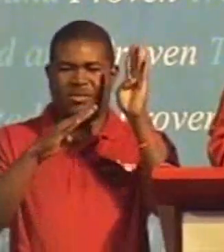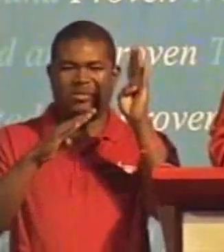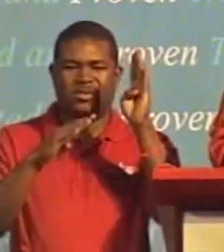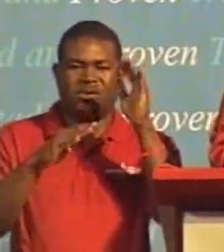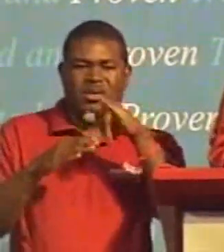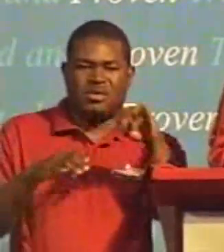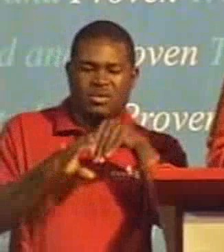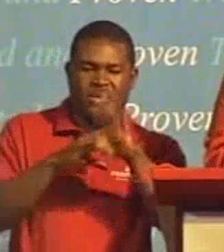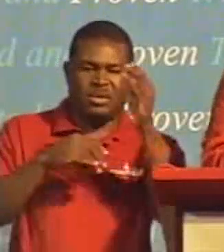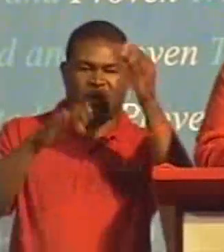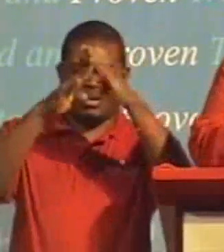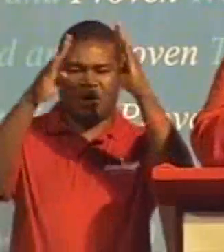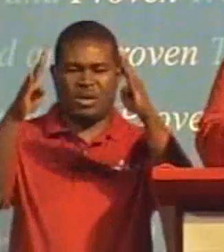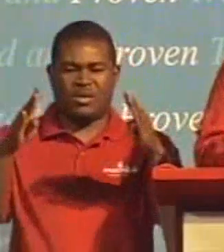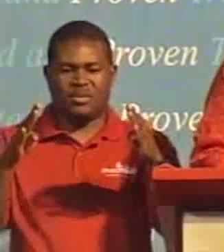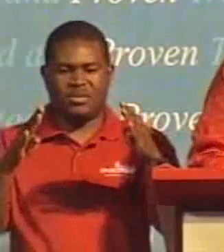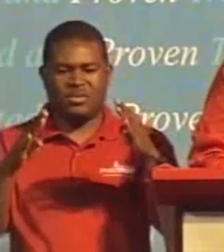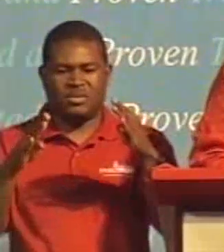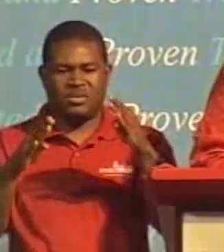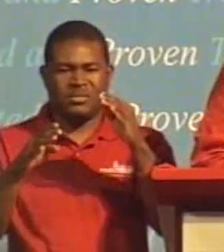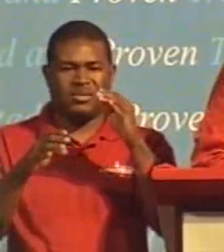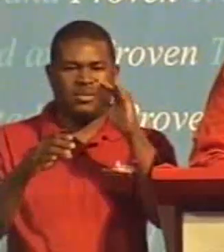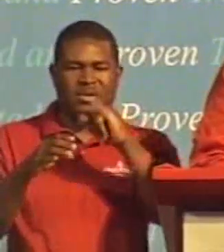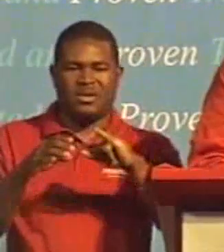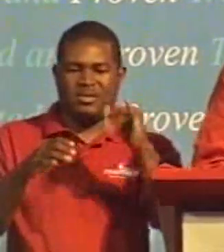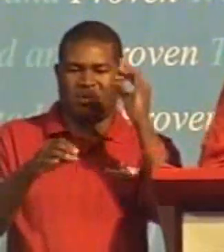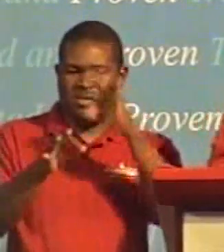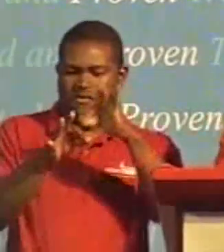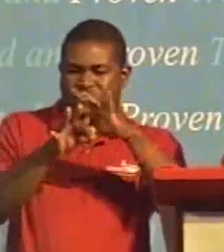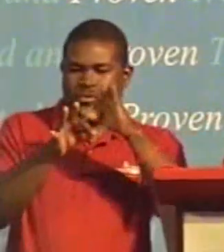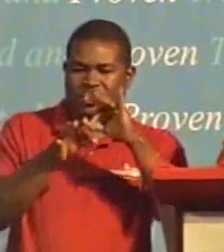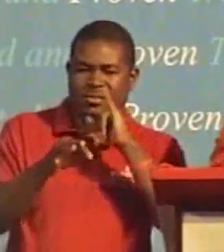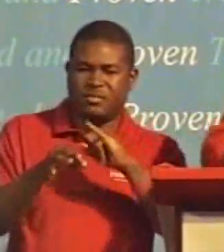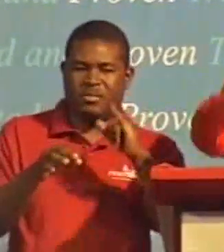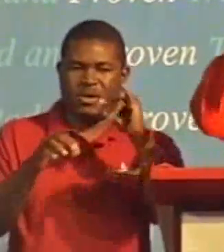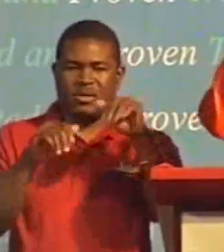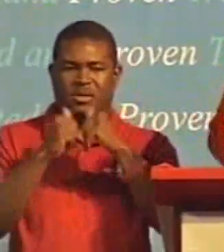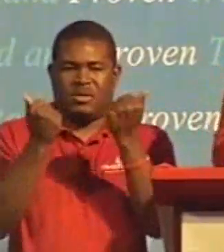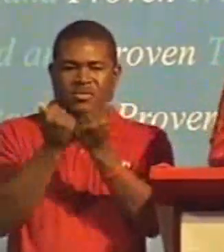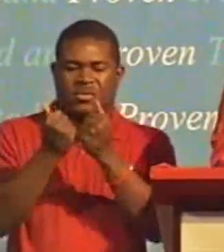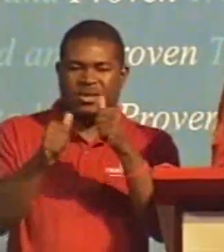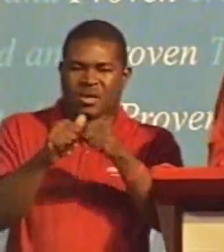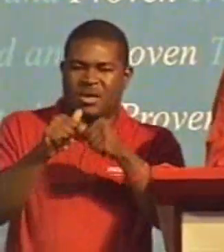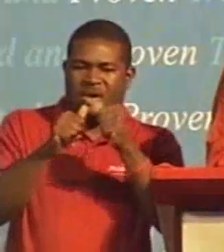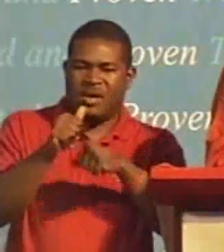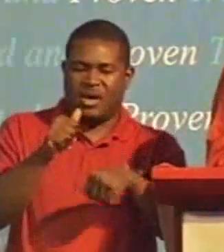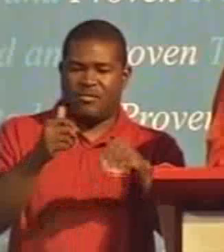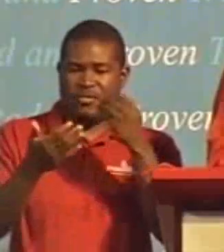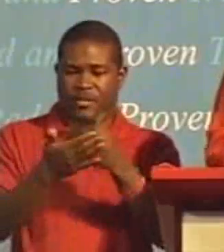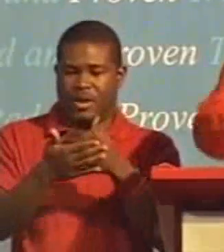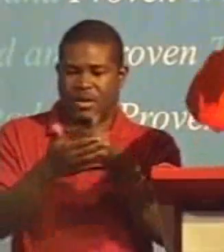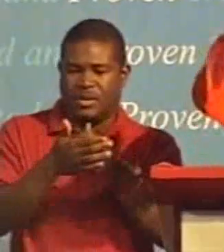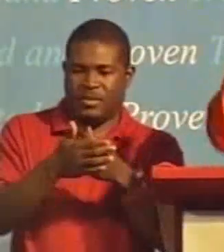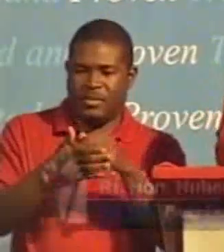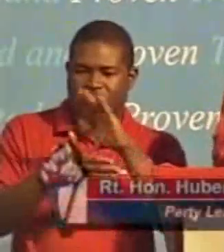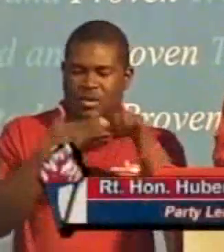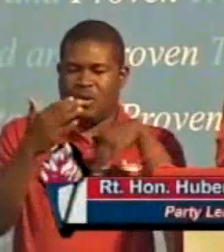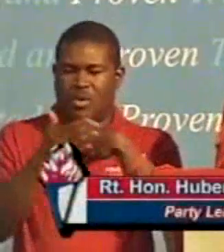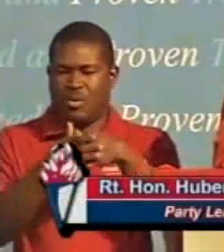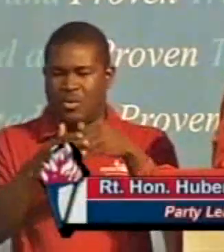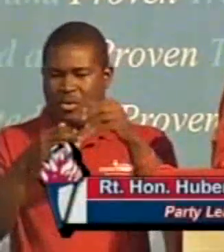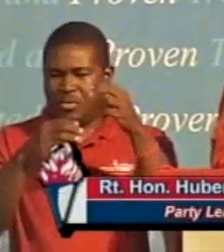House of Assembly. They were voted there by constituencies. Every loan, every